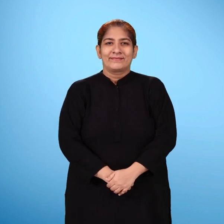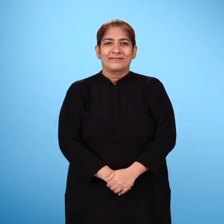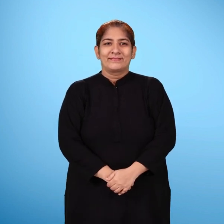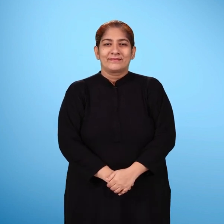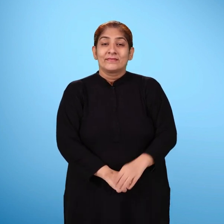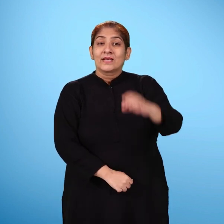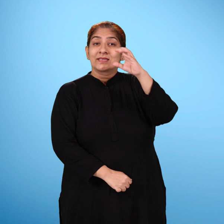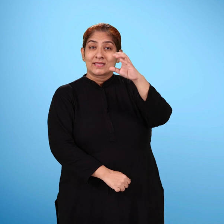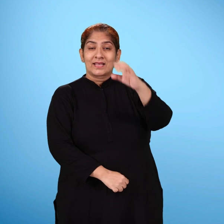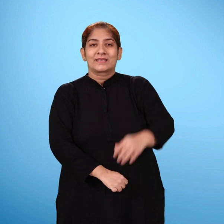Option C.